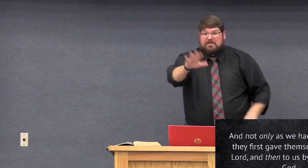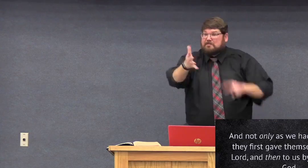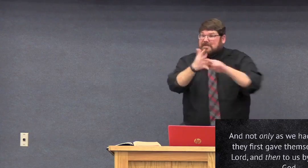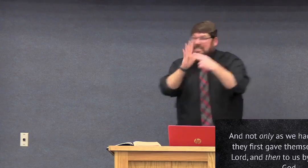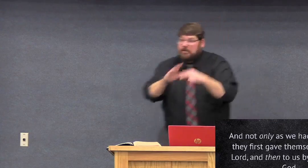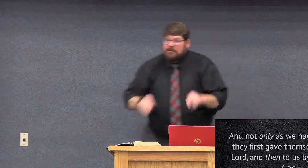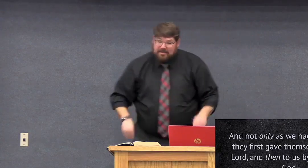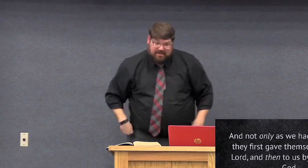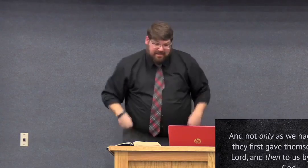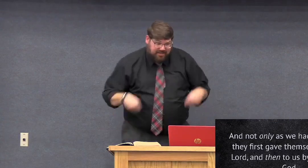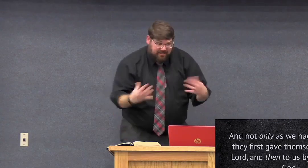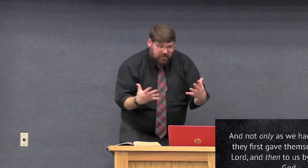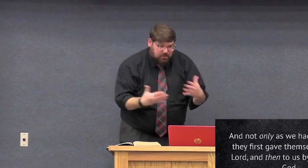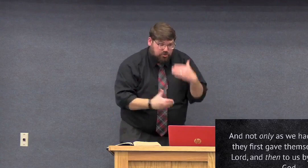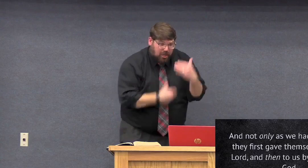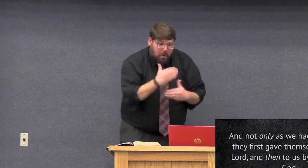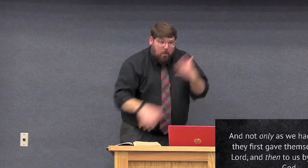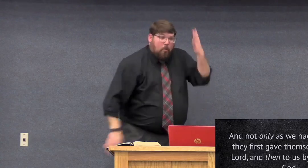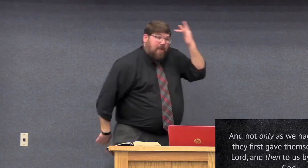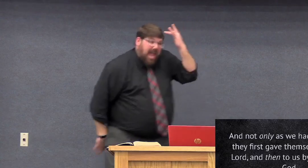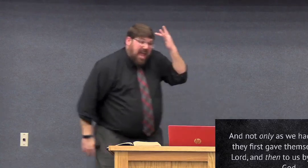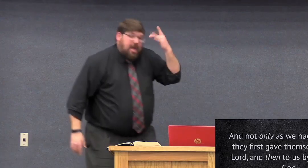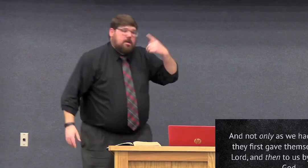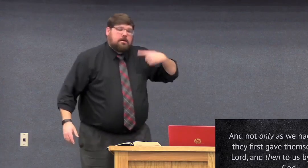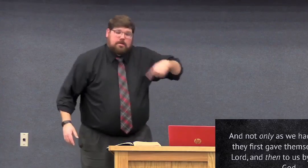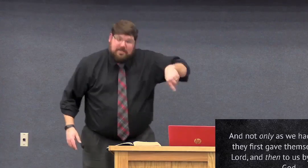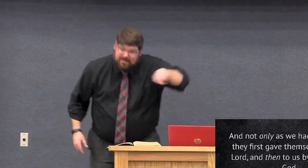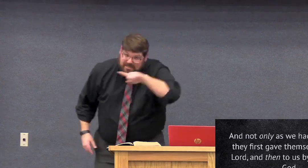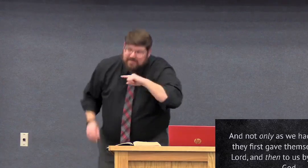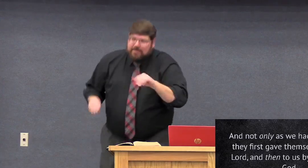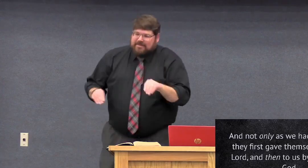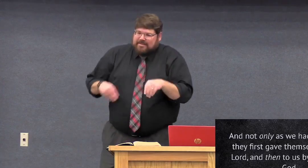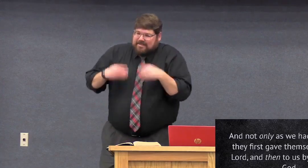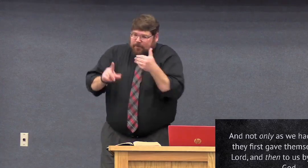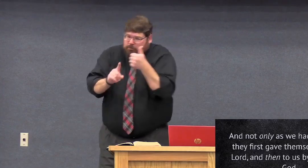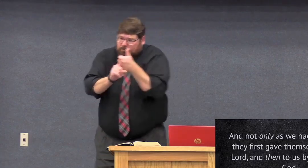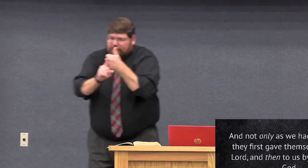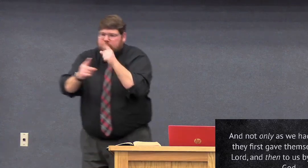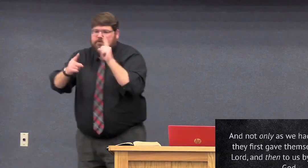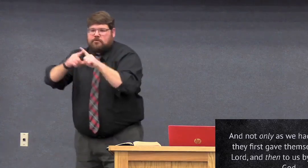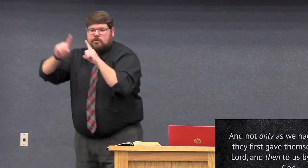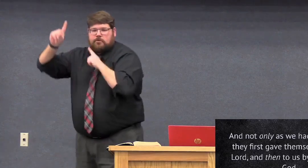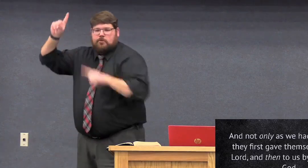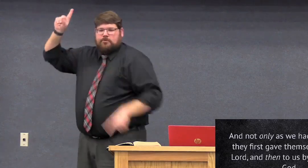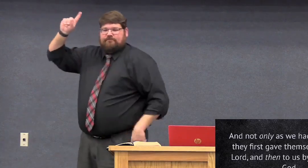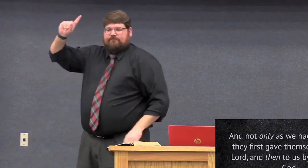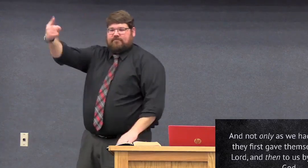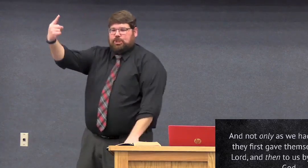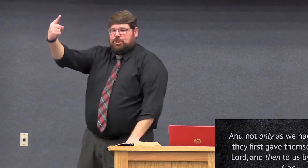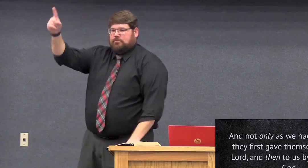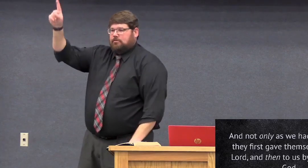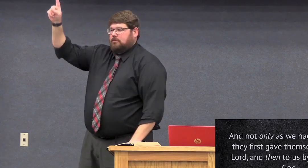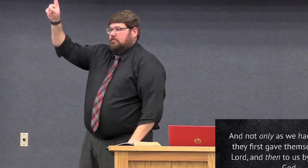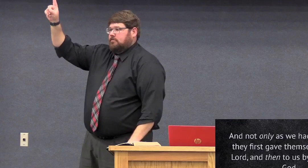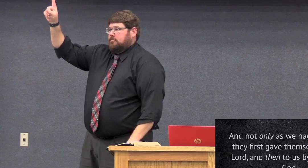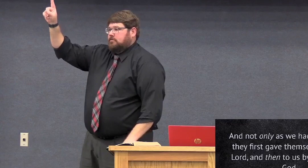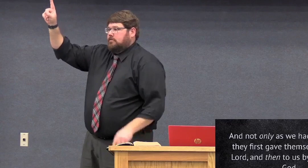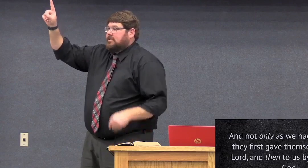us according to the will of God. So in other words, they were able to give generously because, first of all,